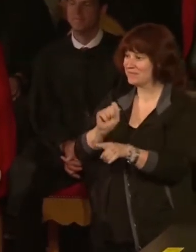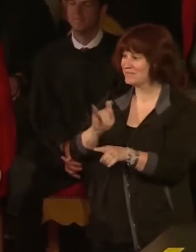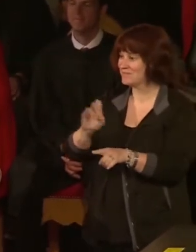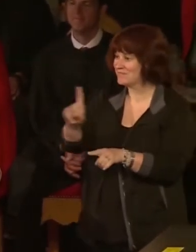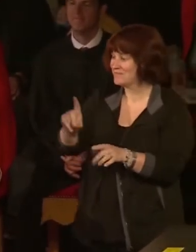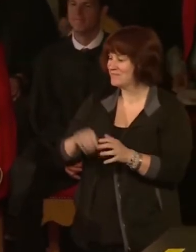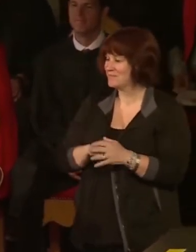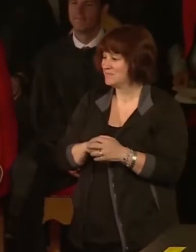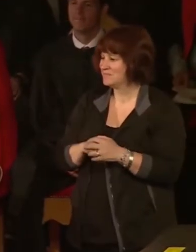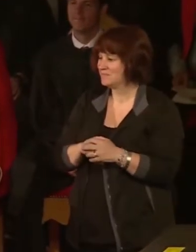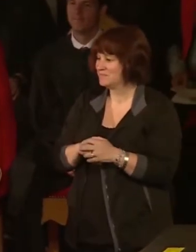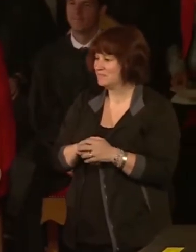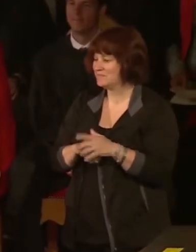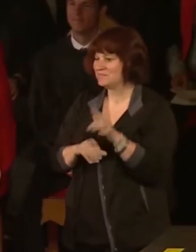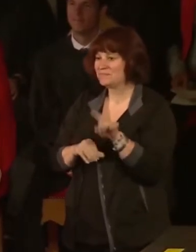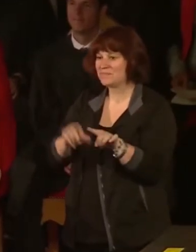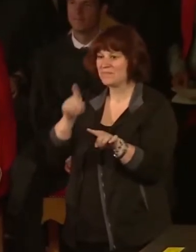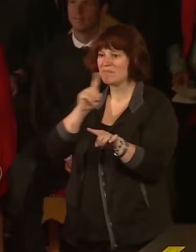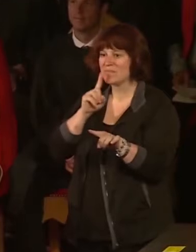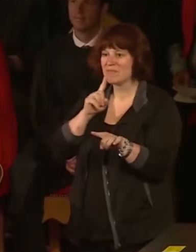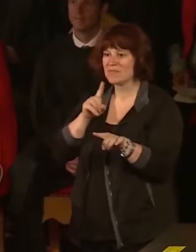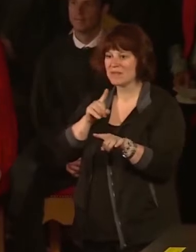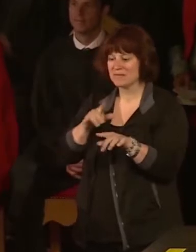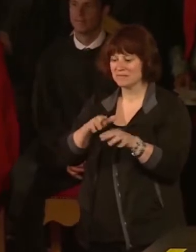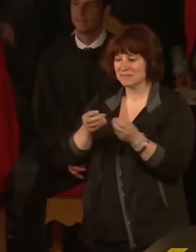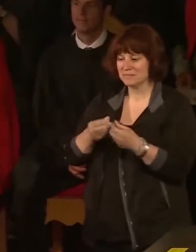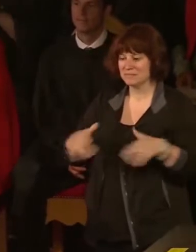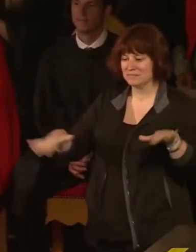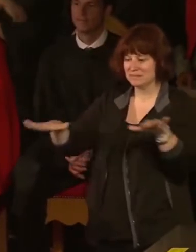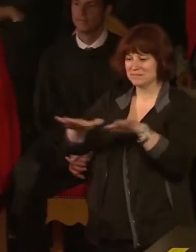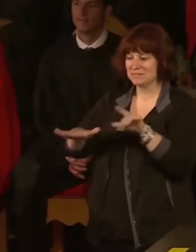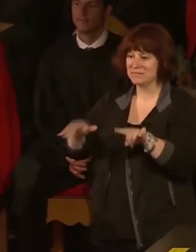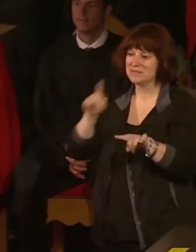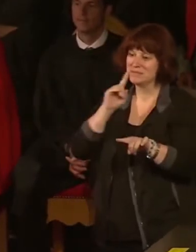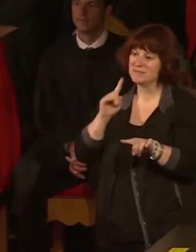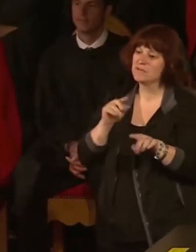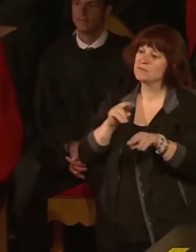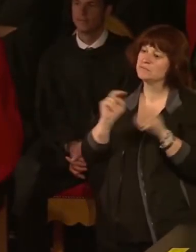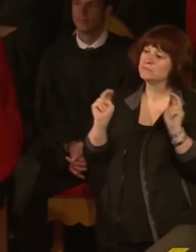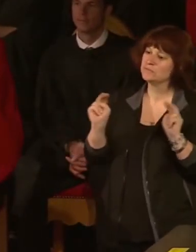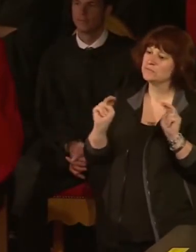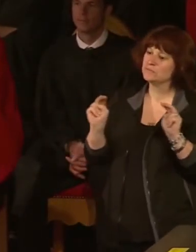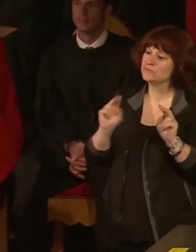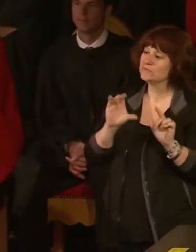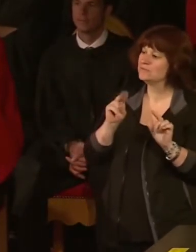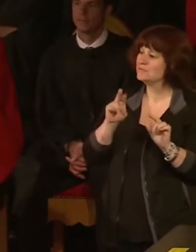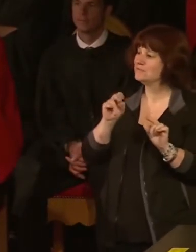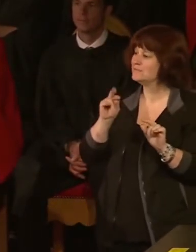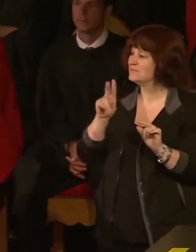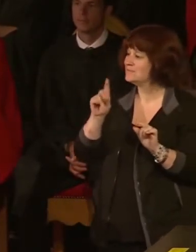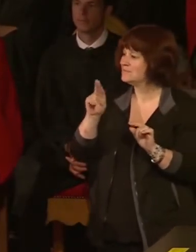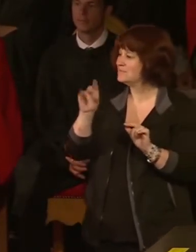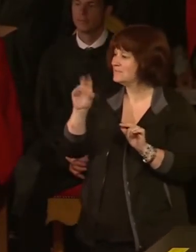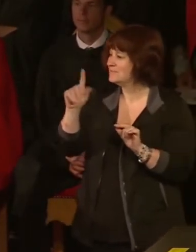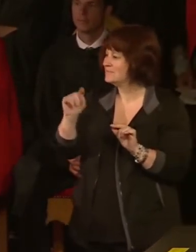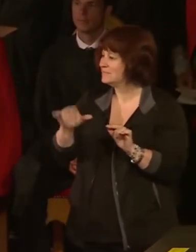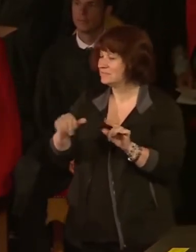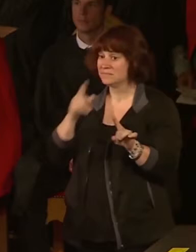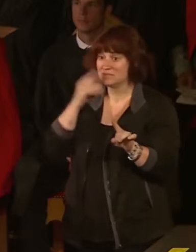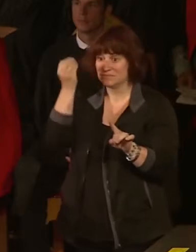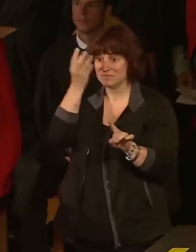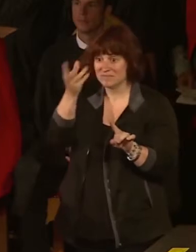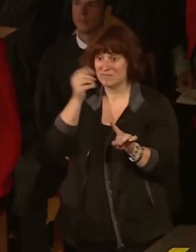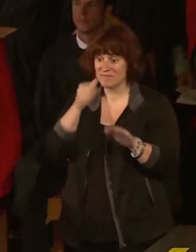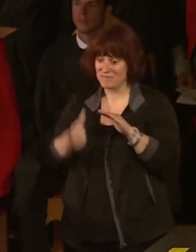and in the traditional crossover territories of the neutral Confederacy. I have to say,